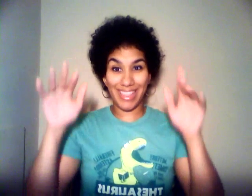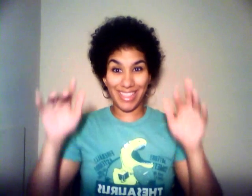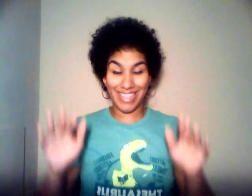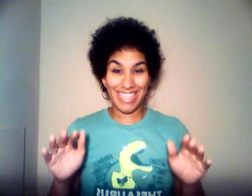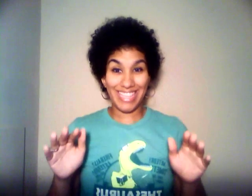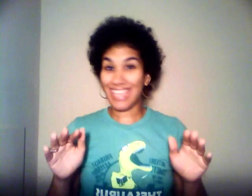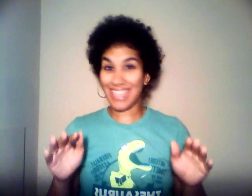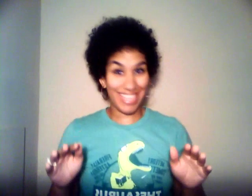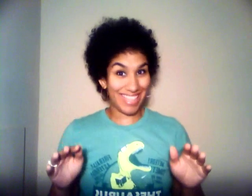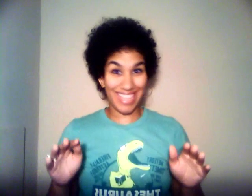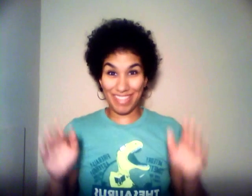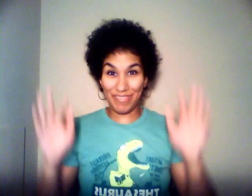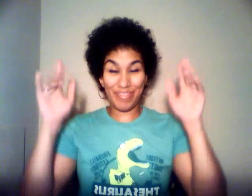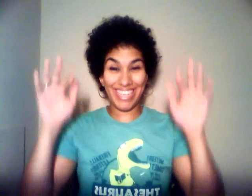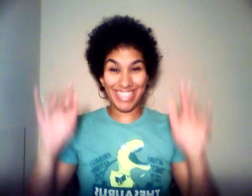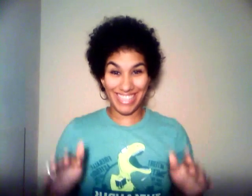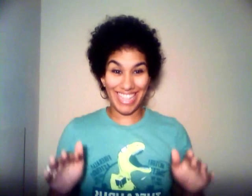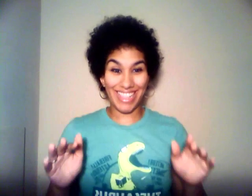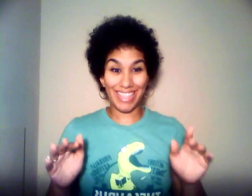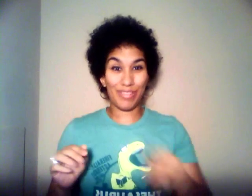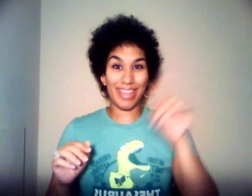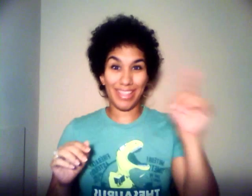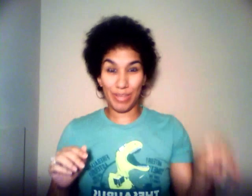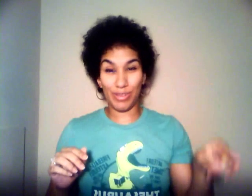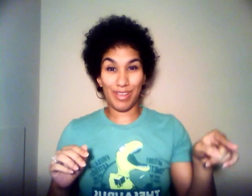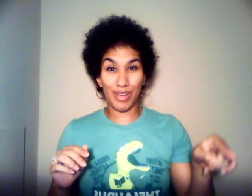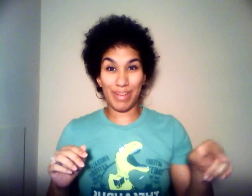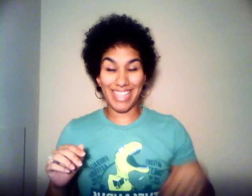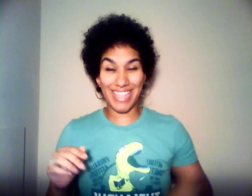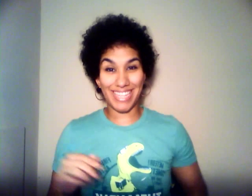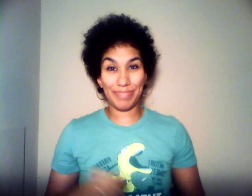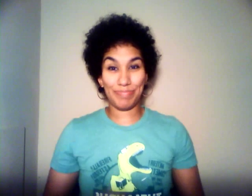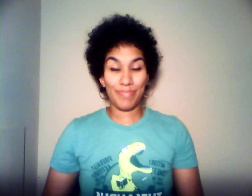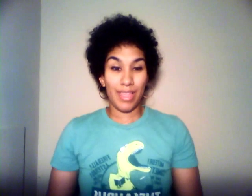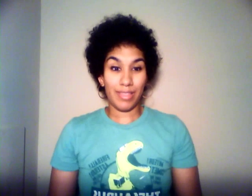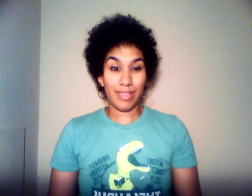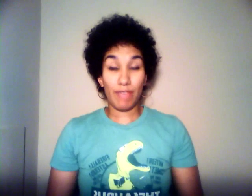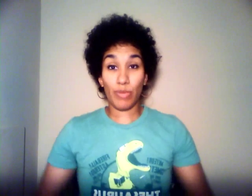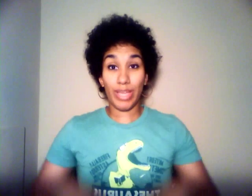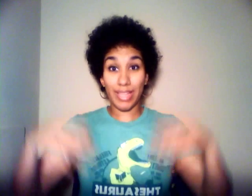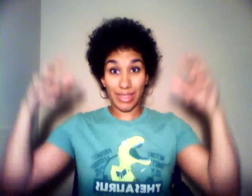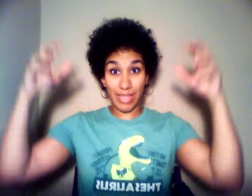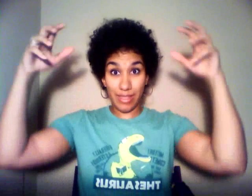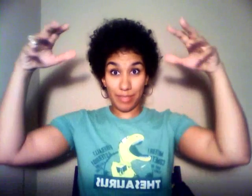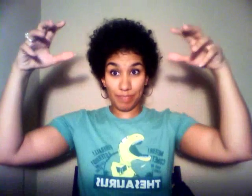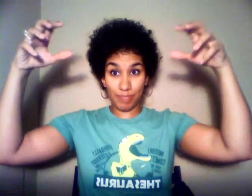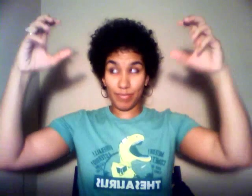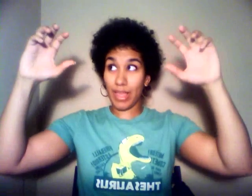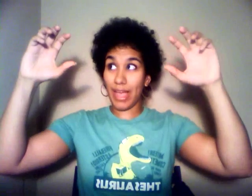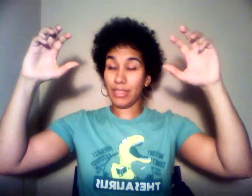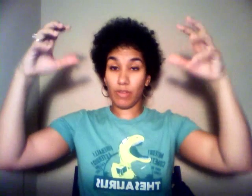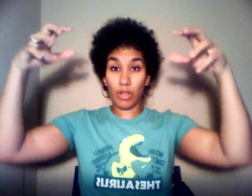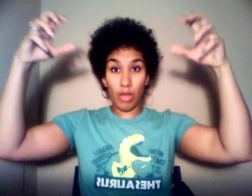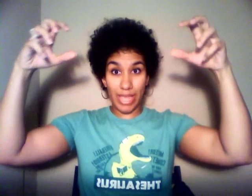this. That is not the sign for rain. That's another sign that we'll talk about in a second. The sign for rain is like this, kind of claw